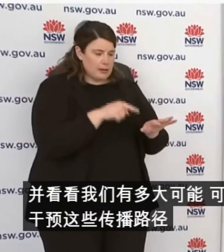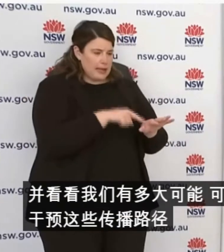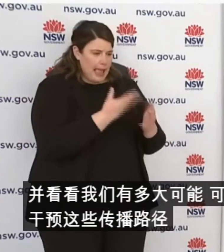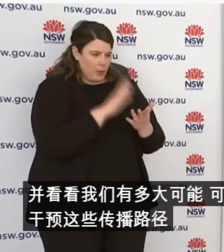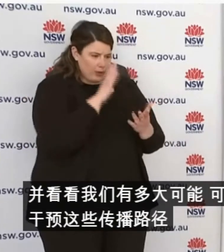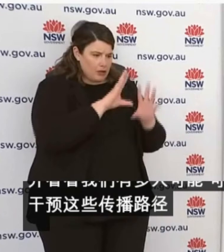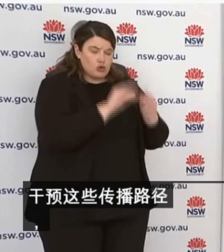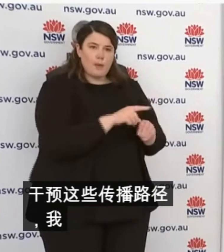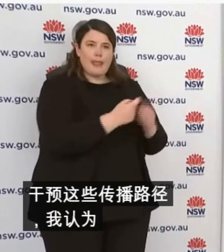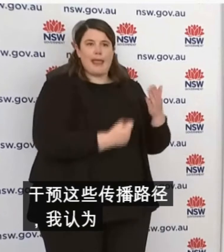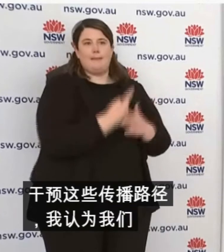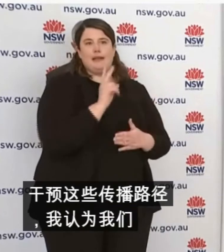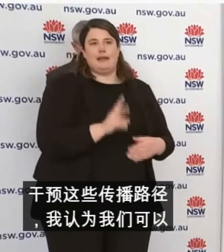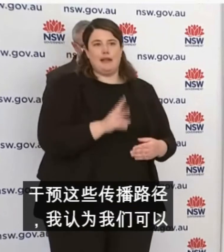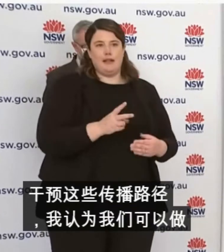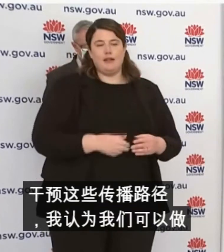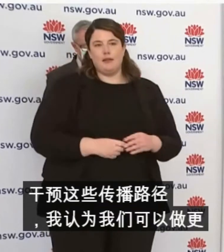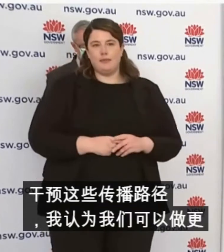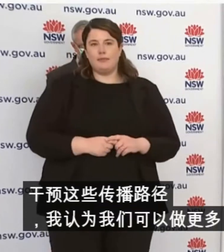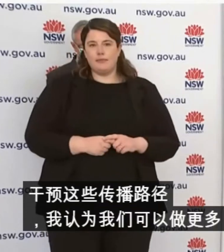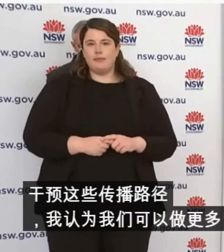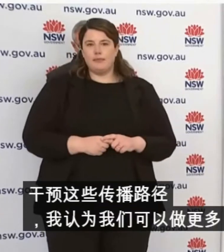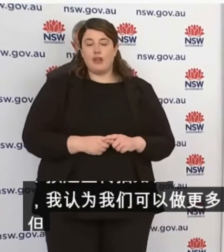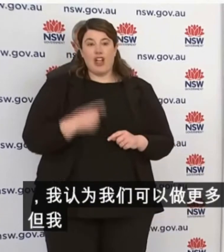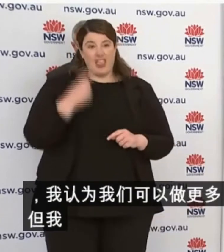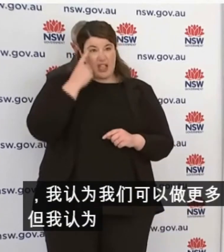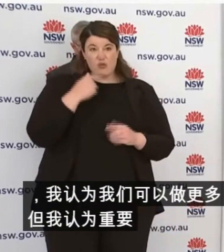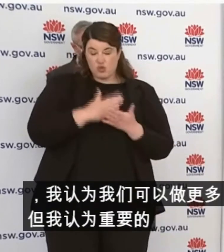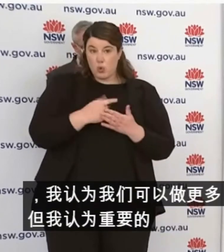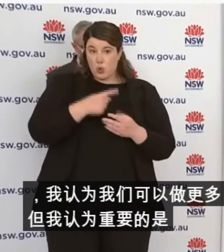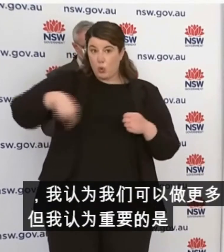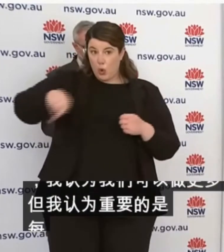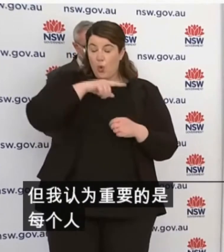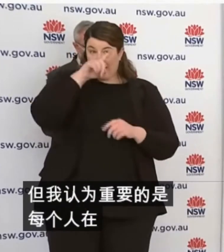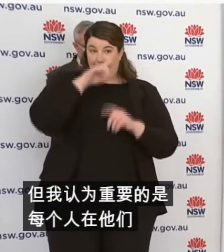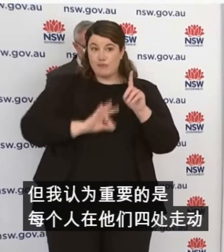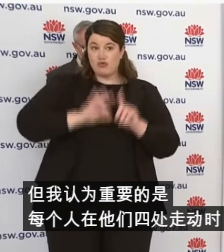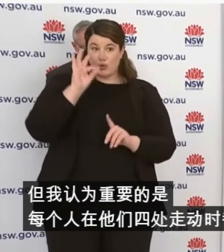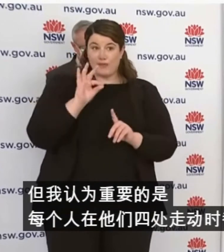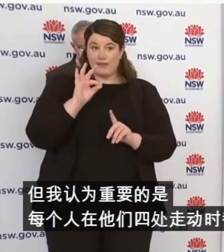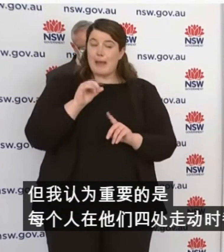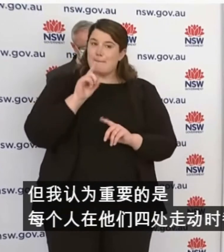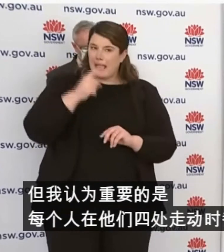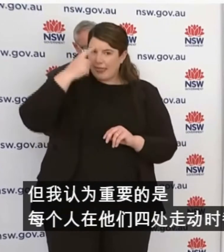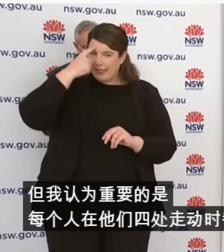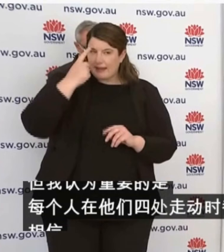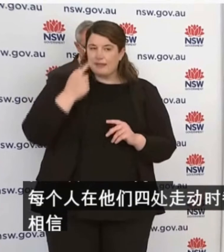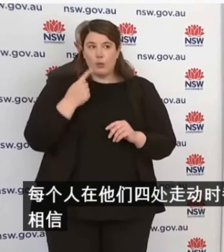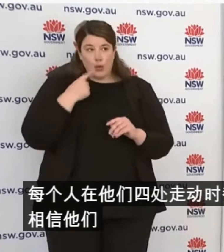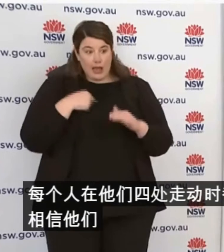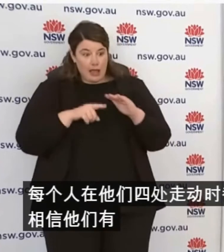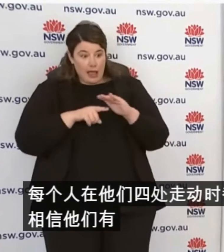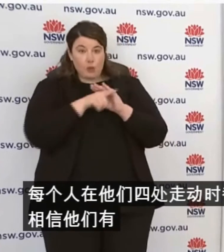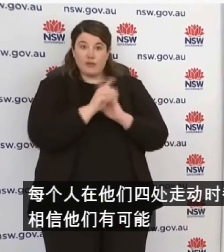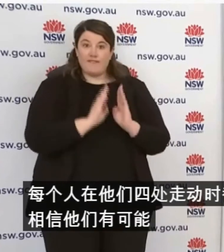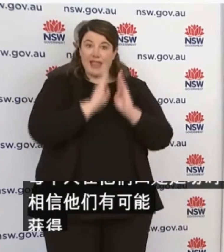transmission paths. And I think there's more we can do, but I think it's really important that everyone, as they move about, believes